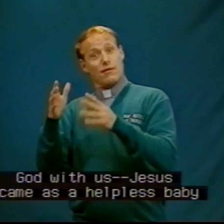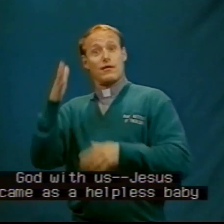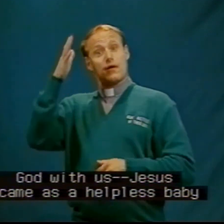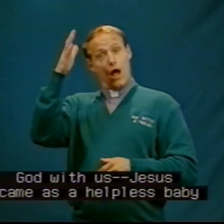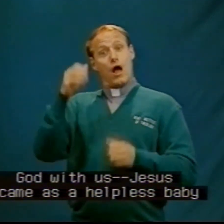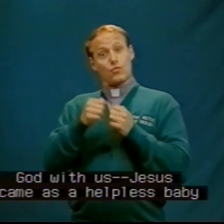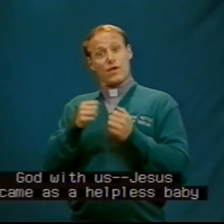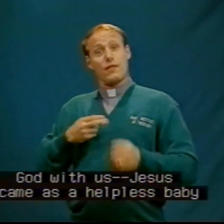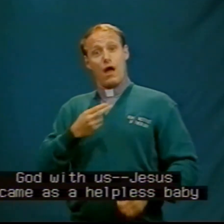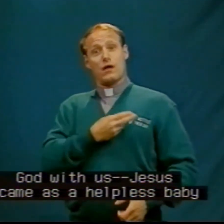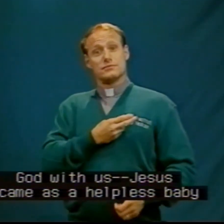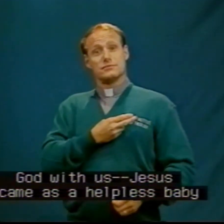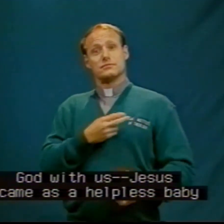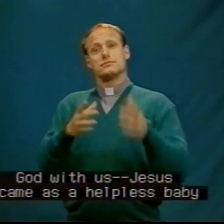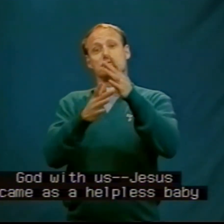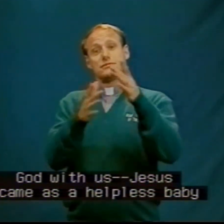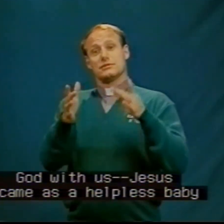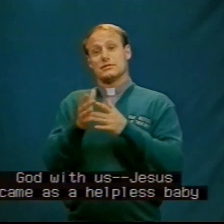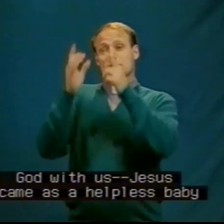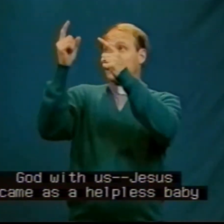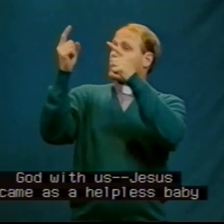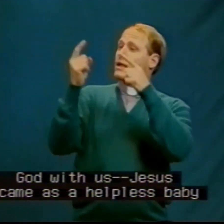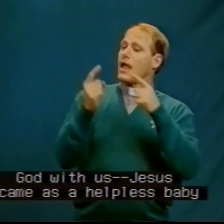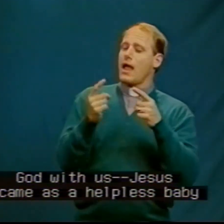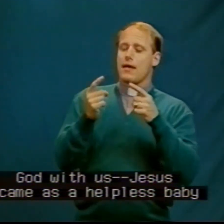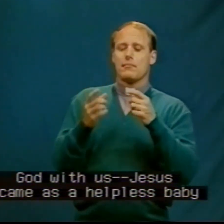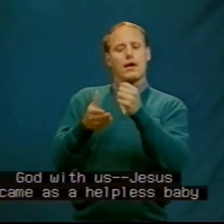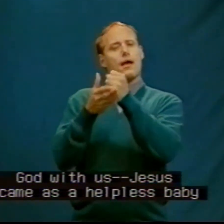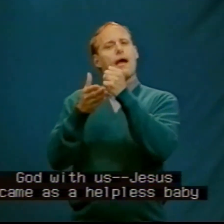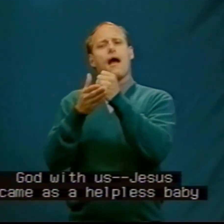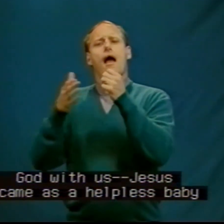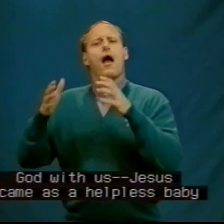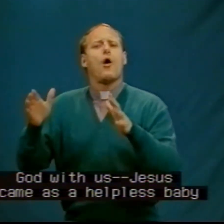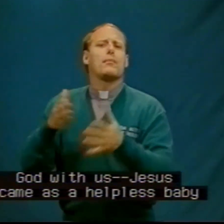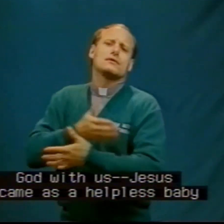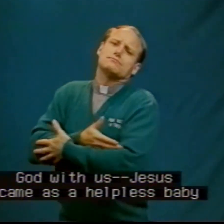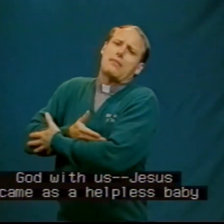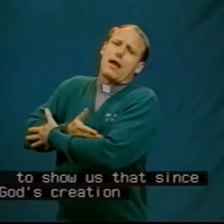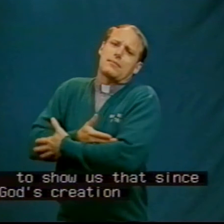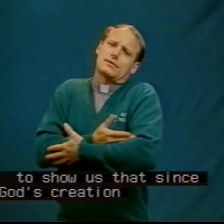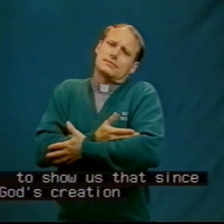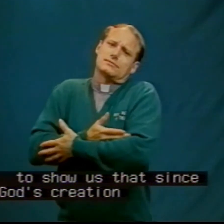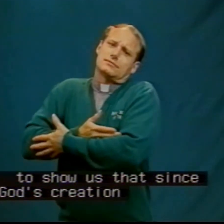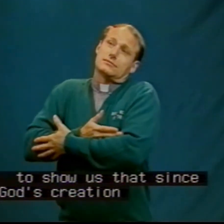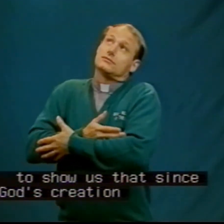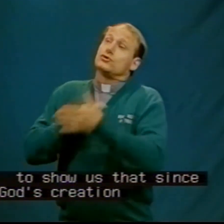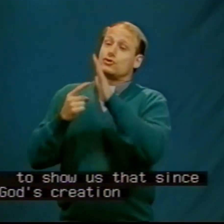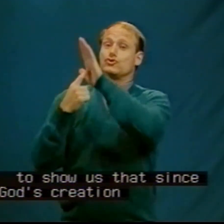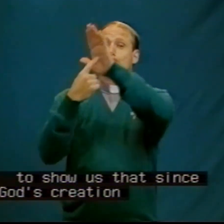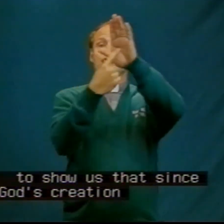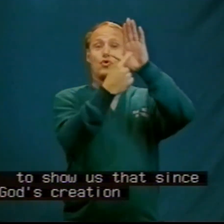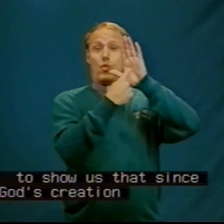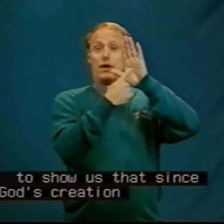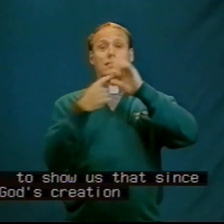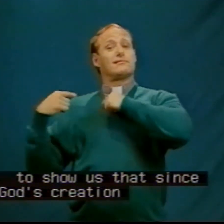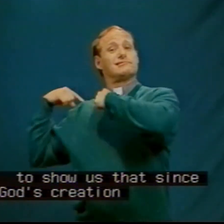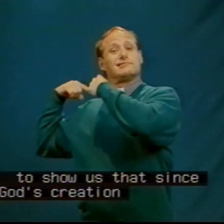God with us Jesus came as a helpless baby to show us since God's